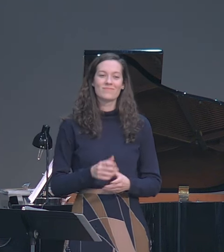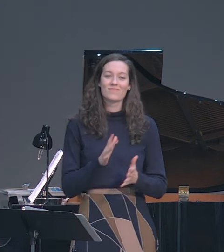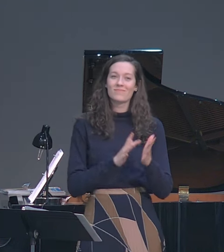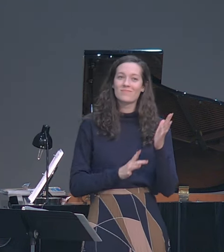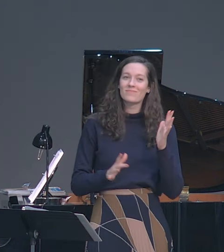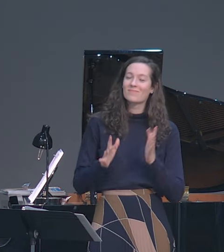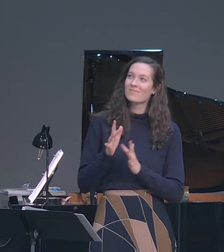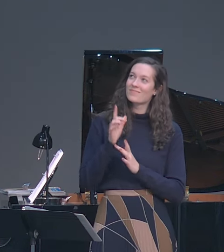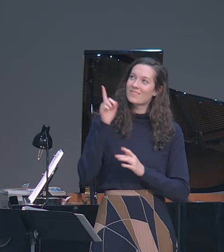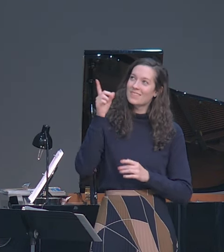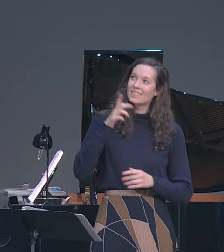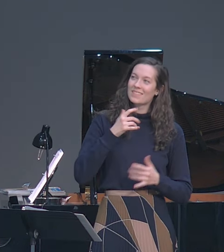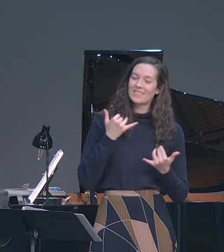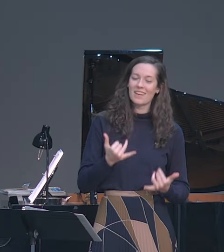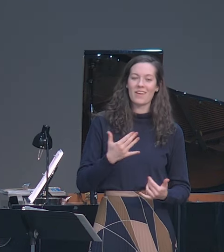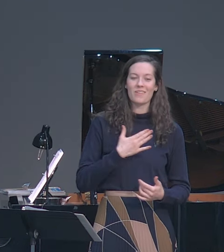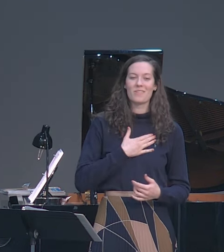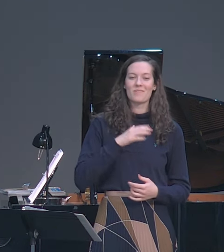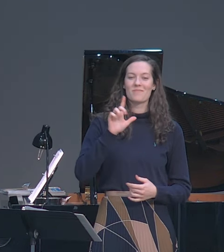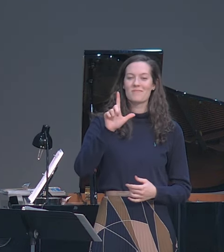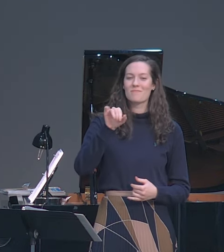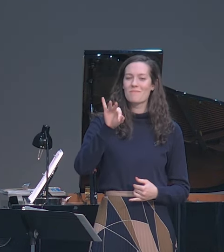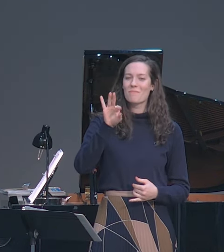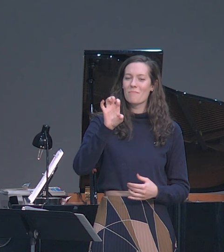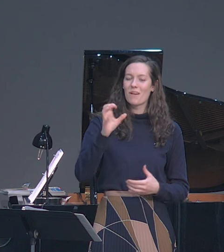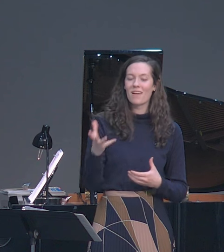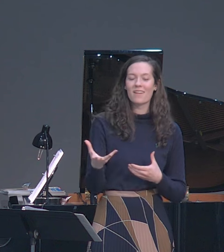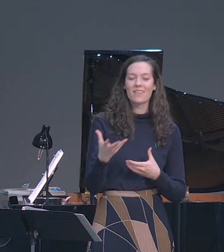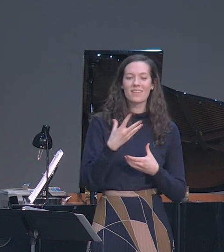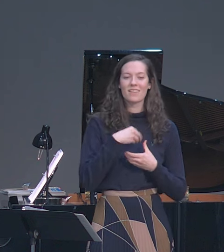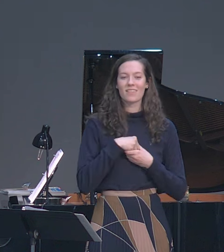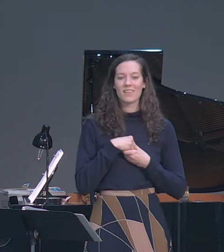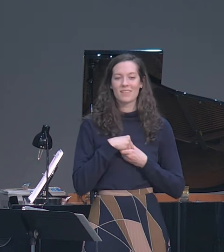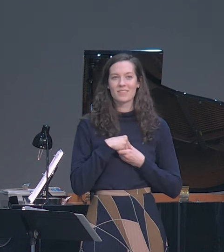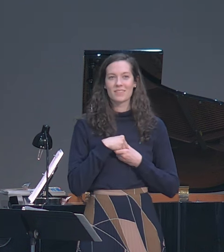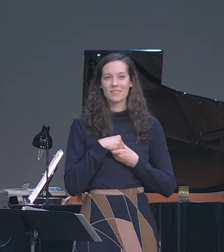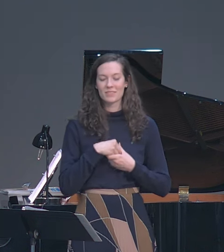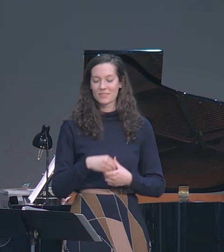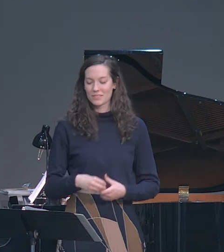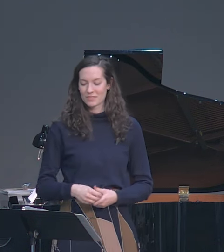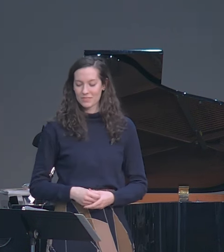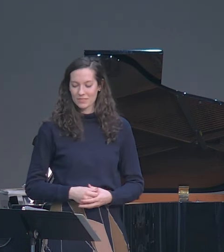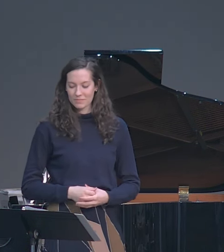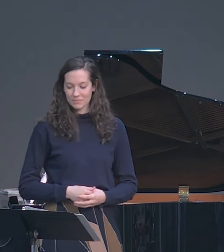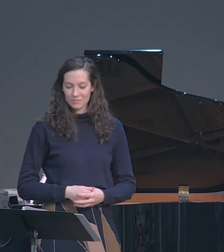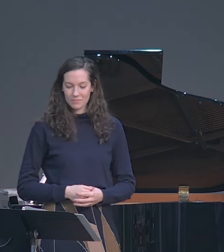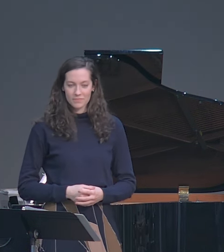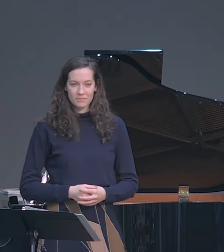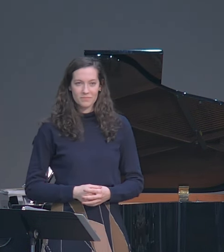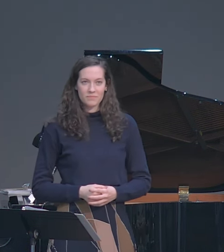Hallelujah, Jesus is my